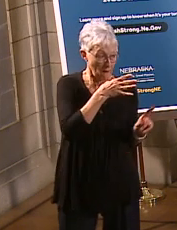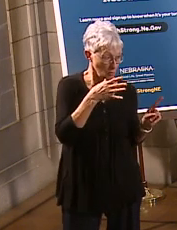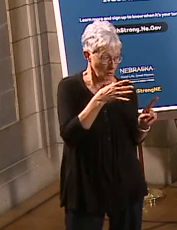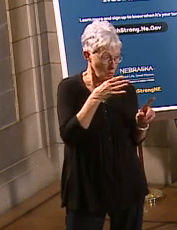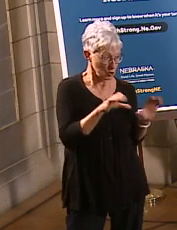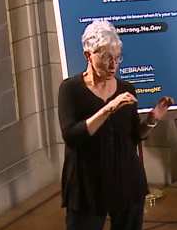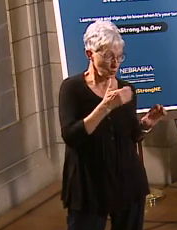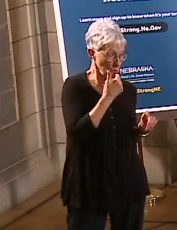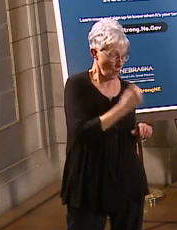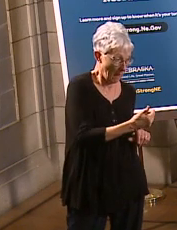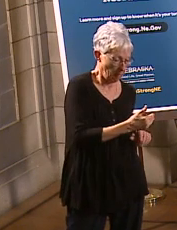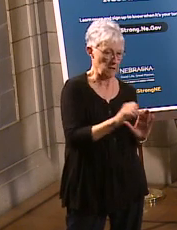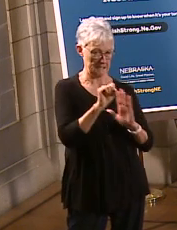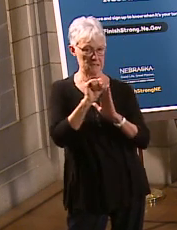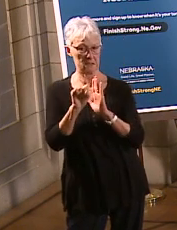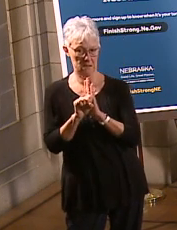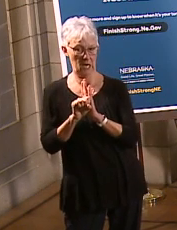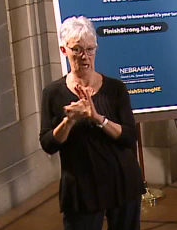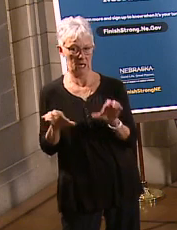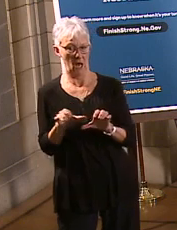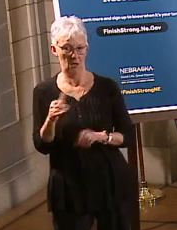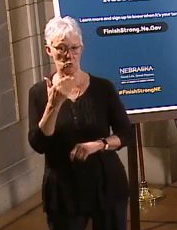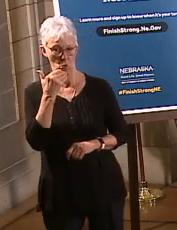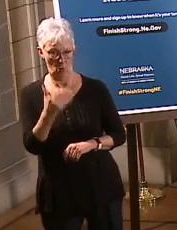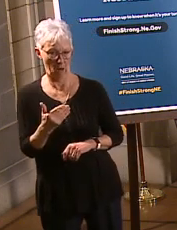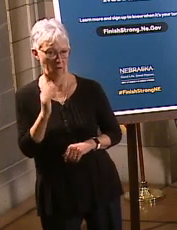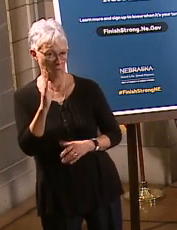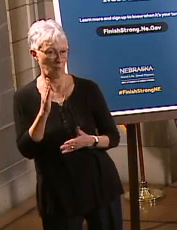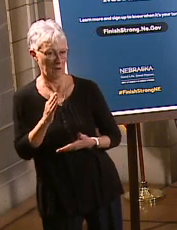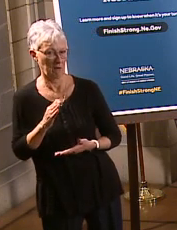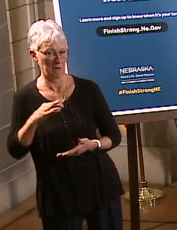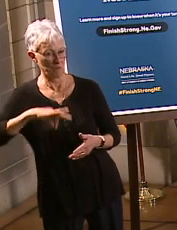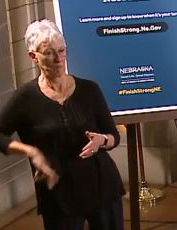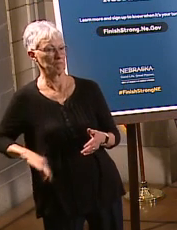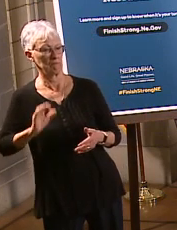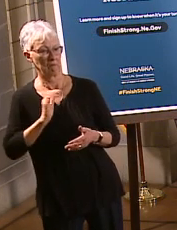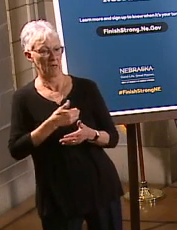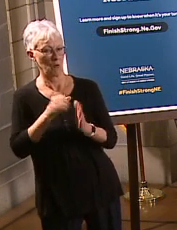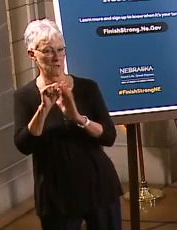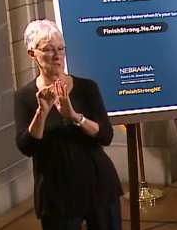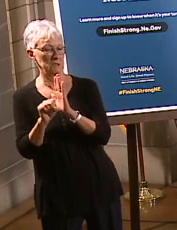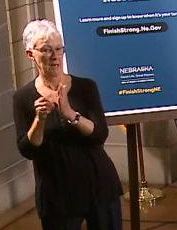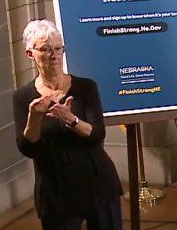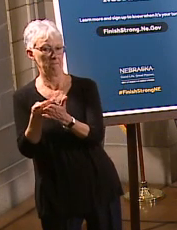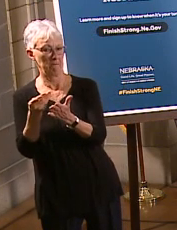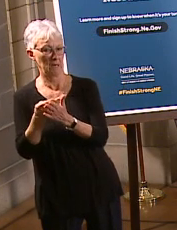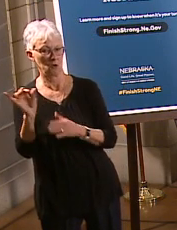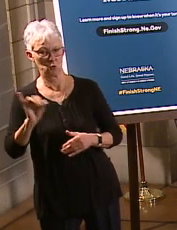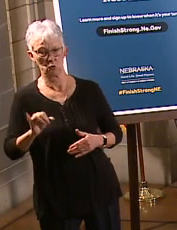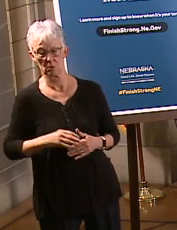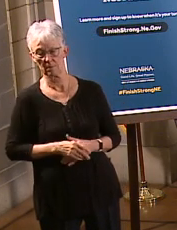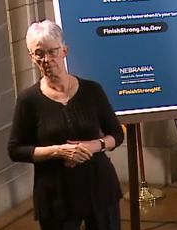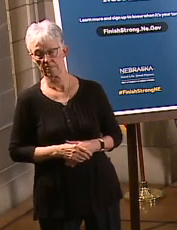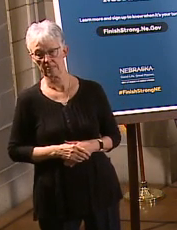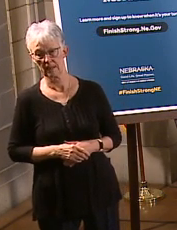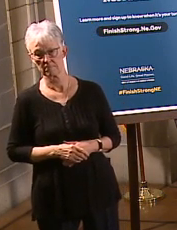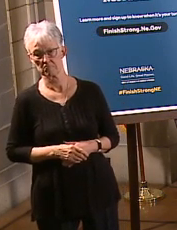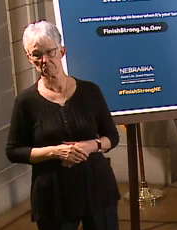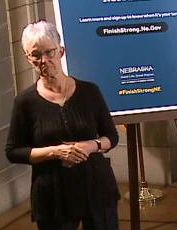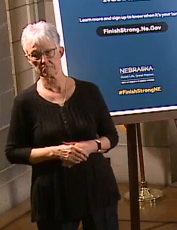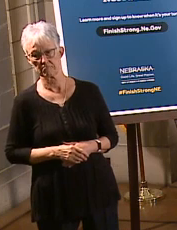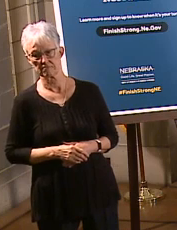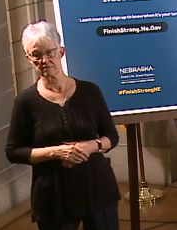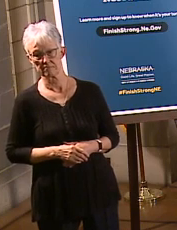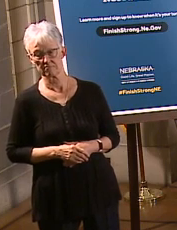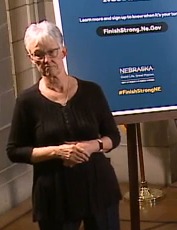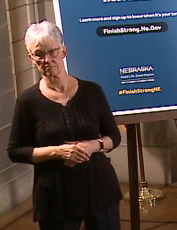well. And that would really help agriculture if we could get into that situation. And Roger, we recently had one